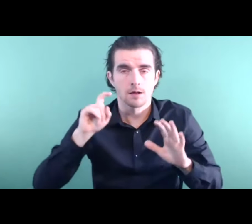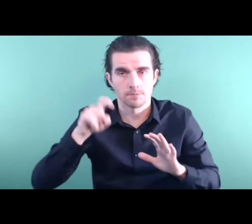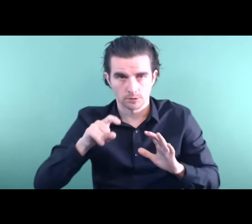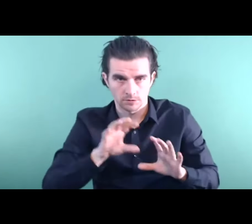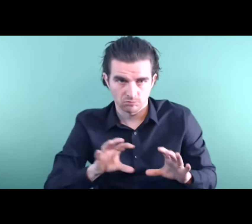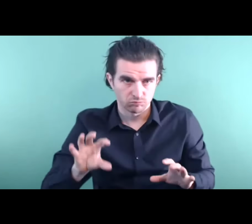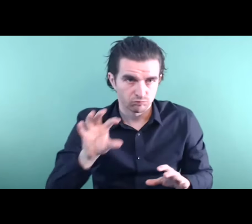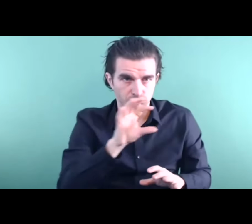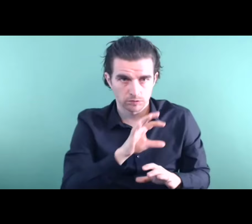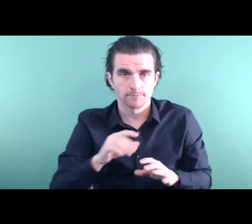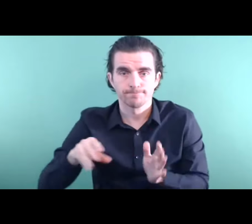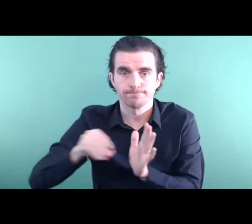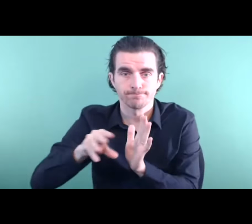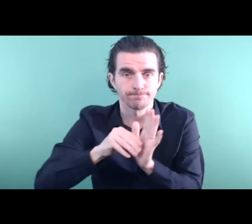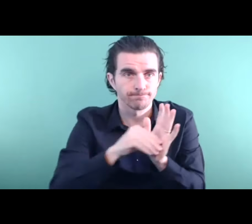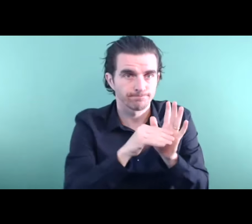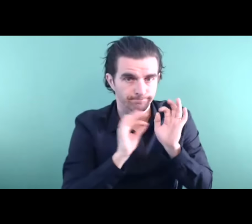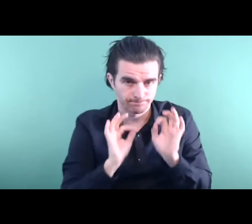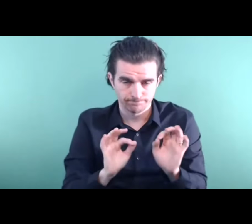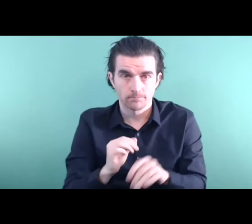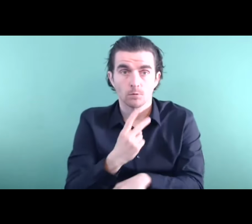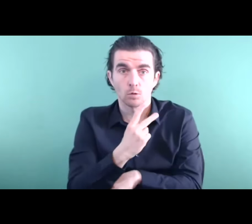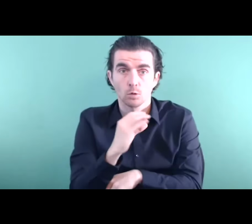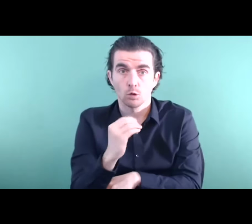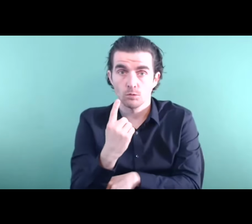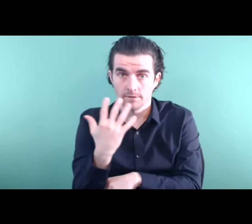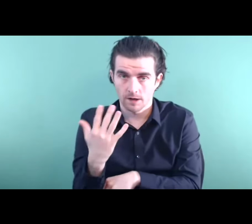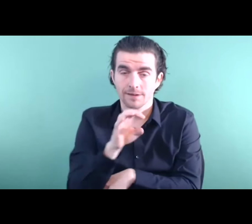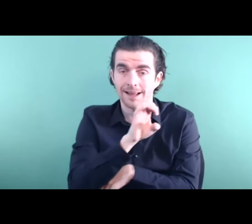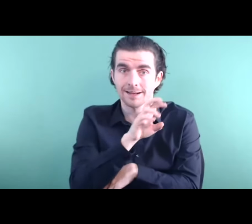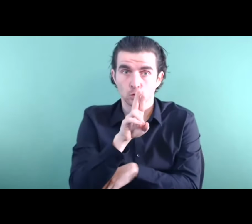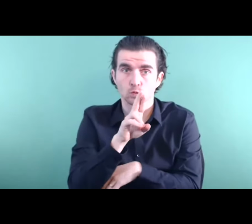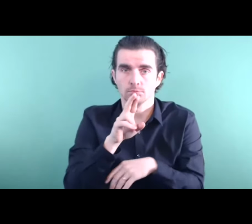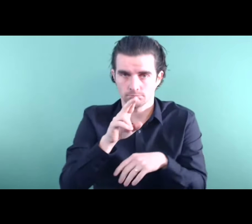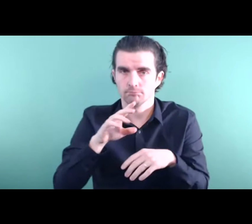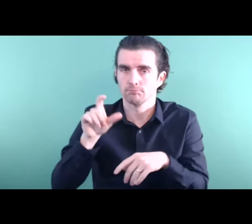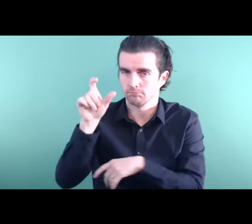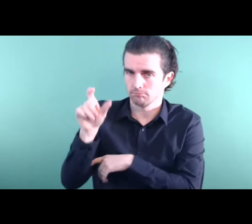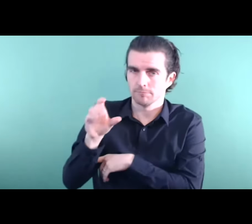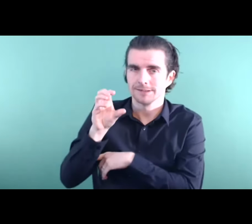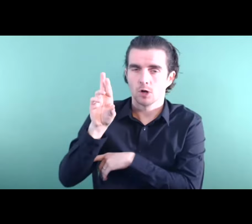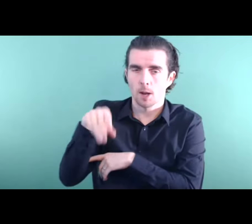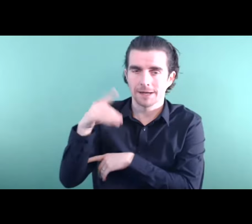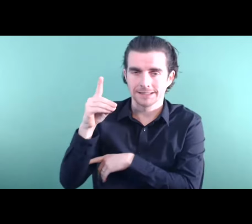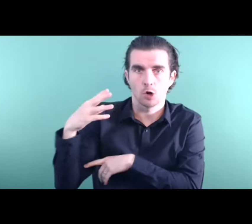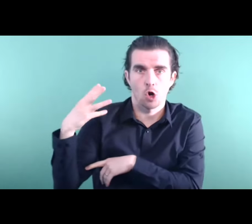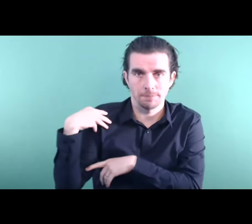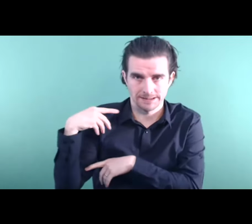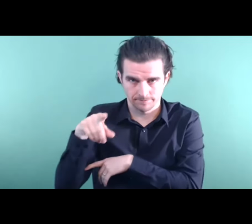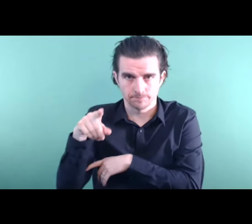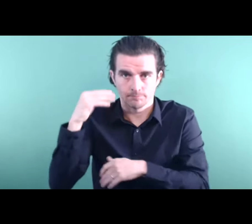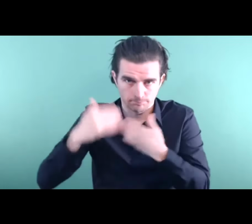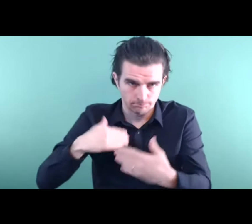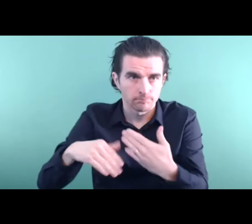that UNCRPD committee concluded that there is general lack of consistent and comparable data on persons with disability